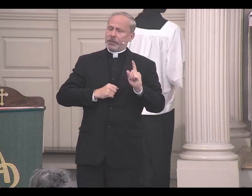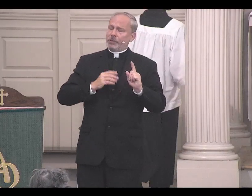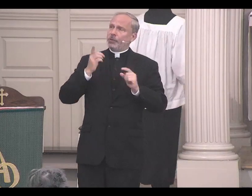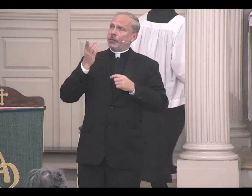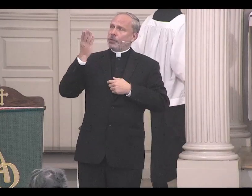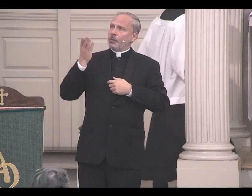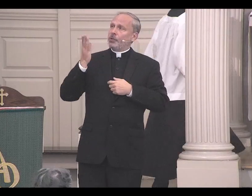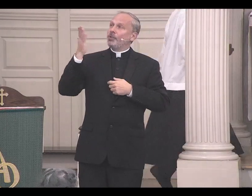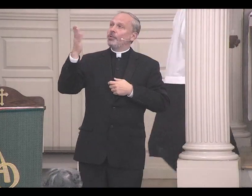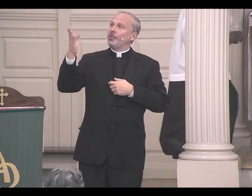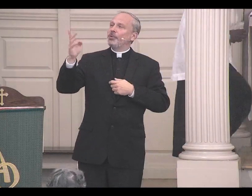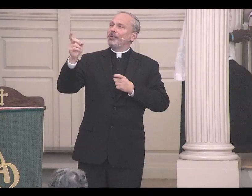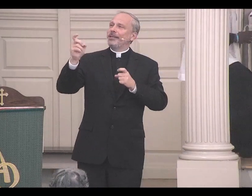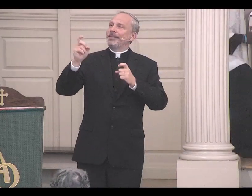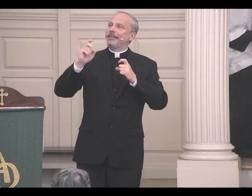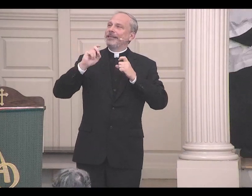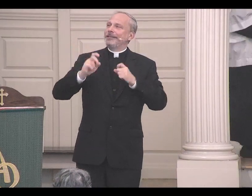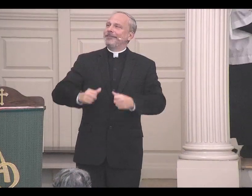affliction, you will give me